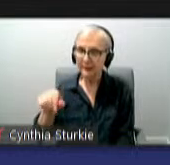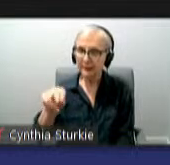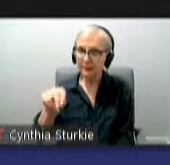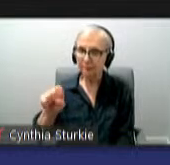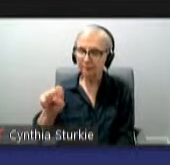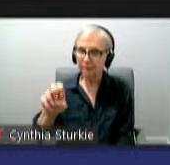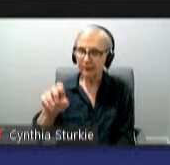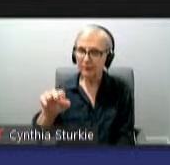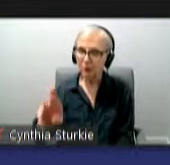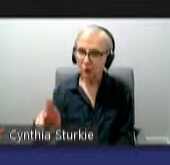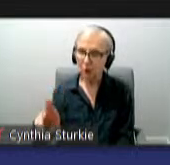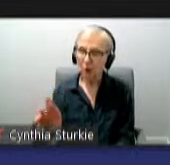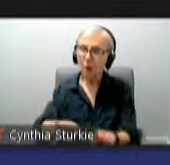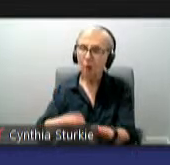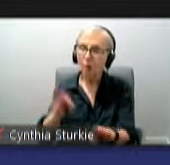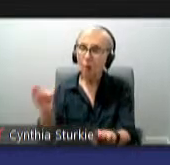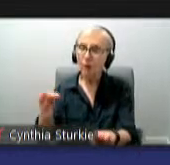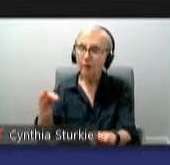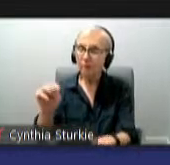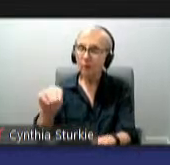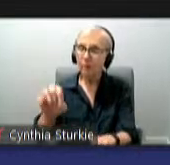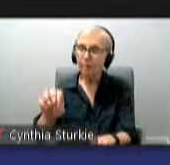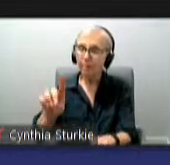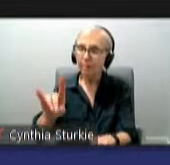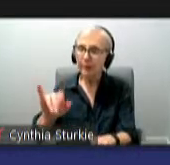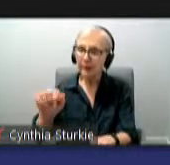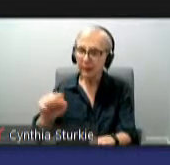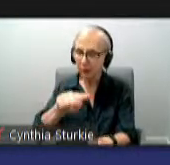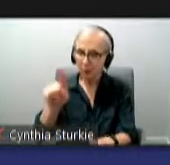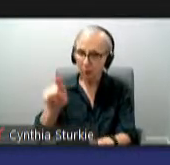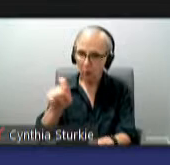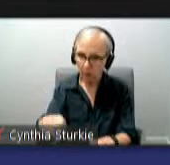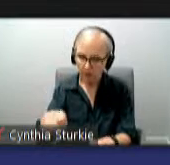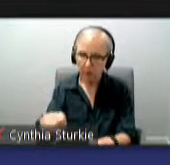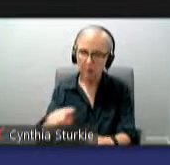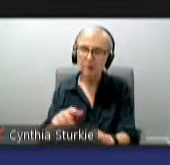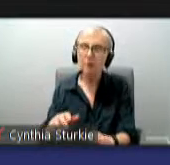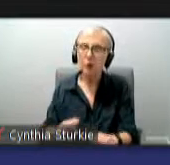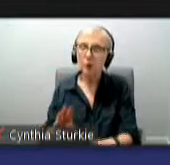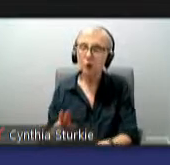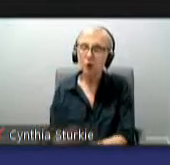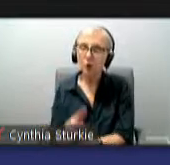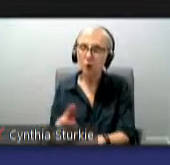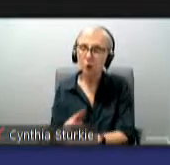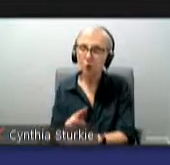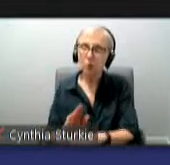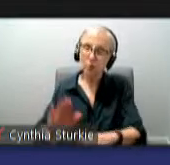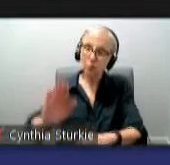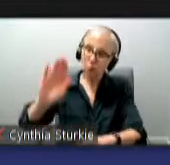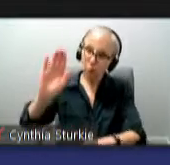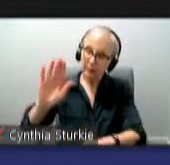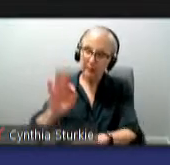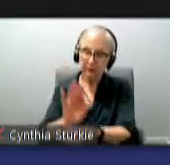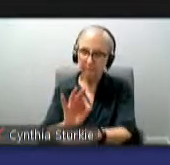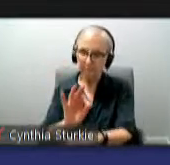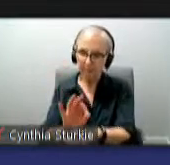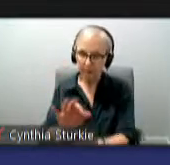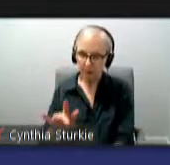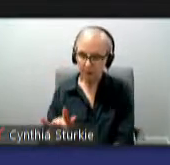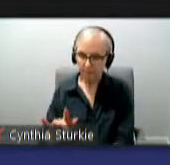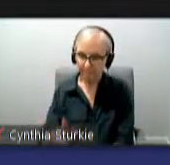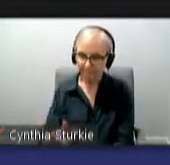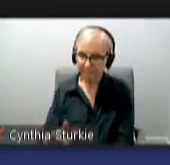Ryan. We will open things up for media Q&A at this point. We can use the raise hand function. You can find that feature along the bottom of your